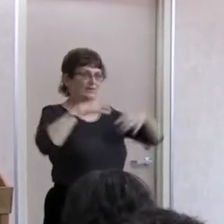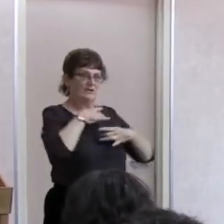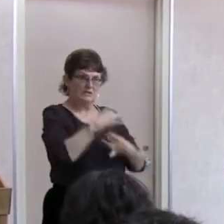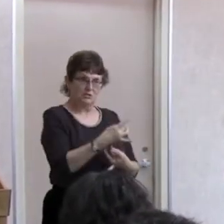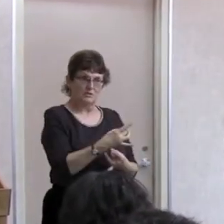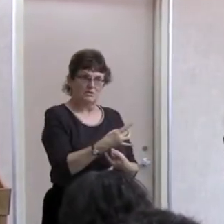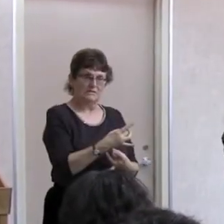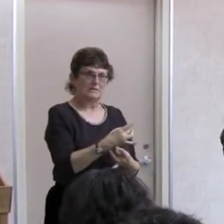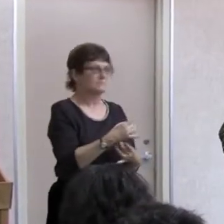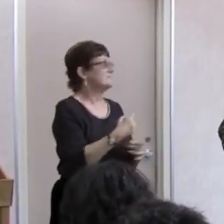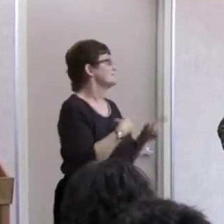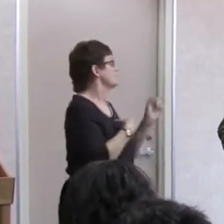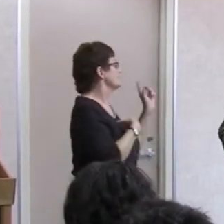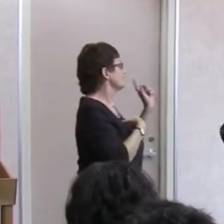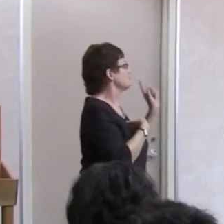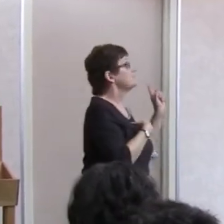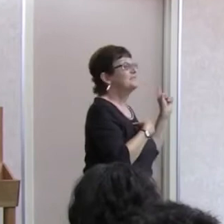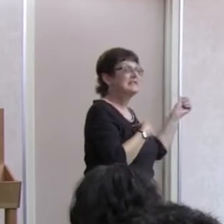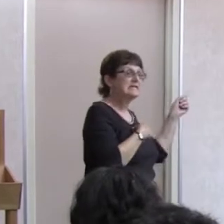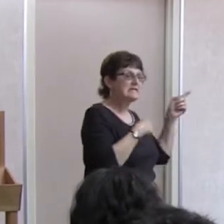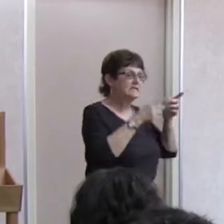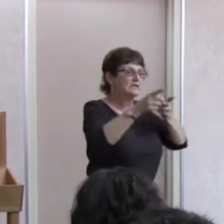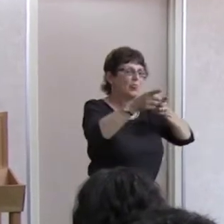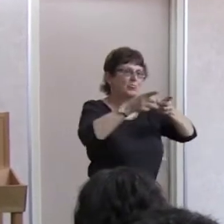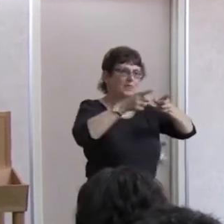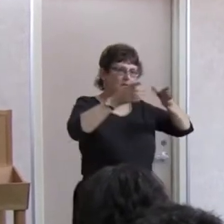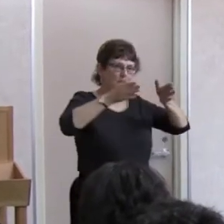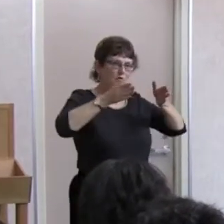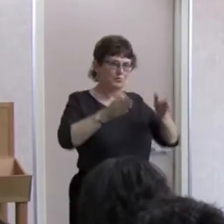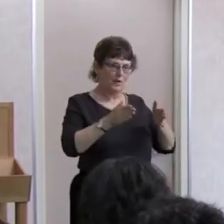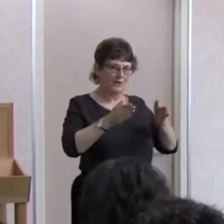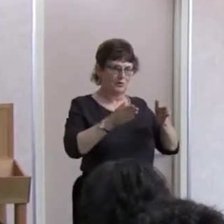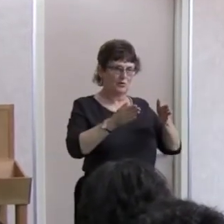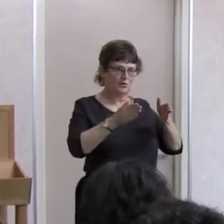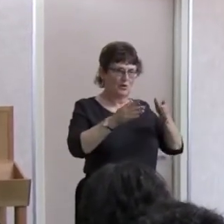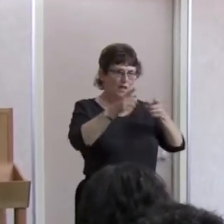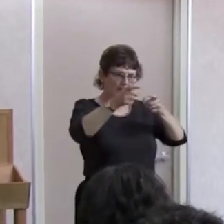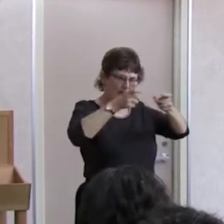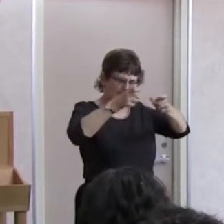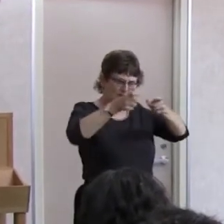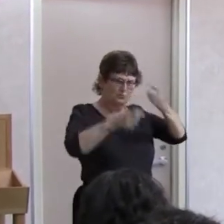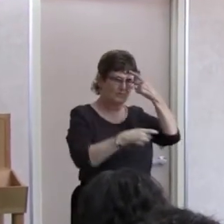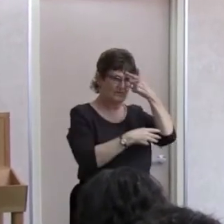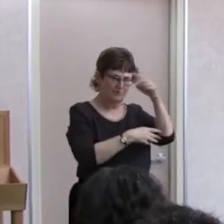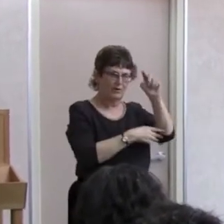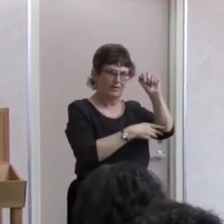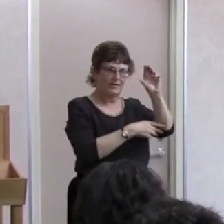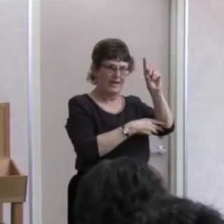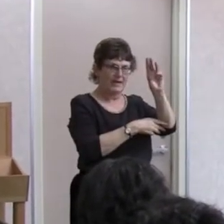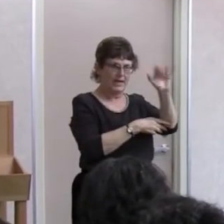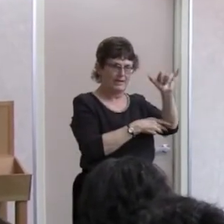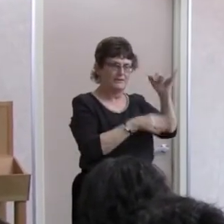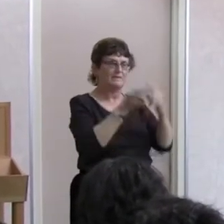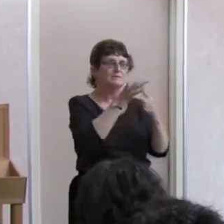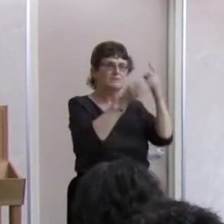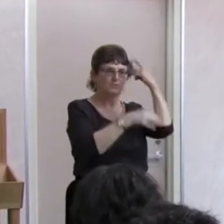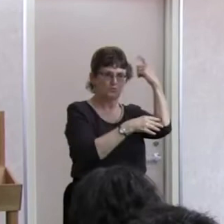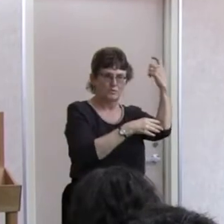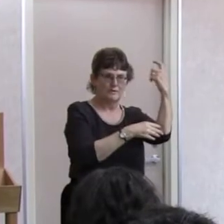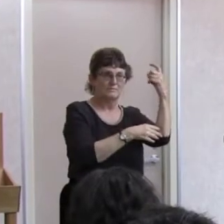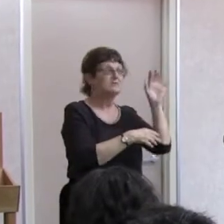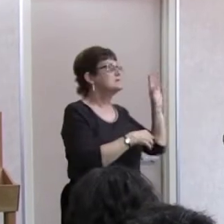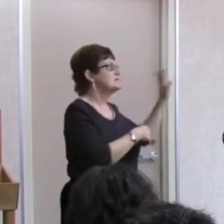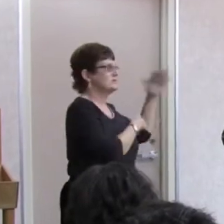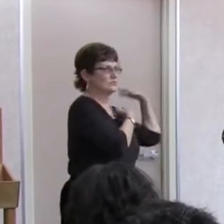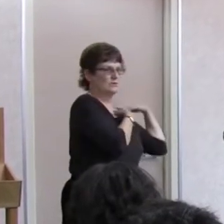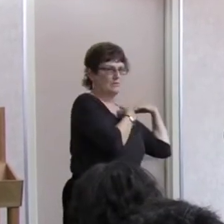He's actually the director of administration for the Academy of Special Dreams, and he's